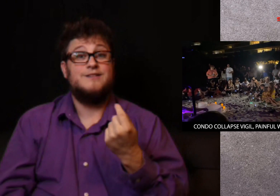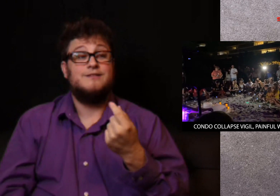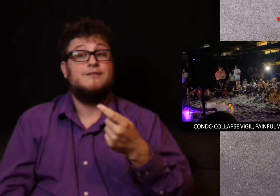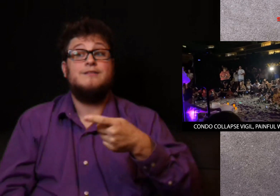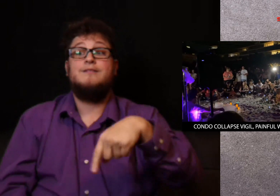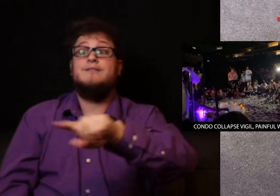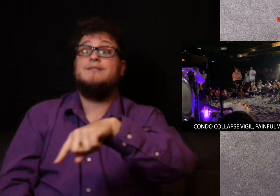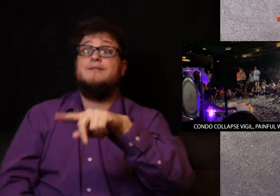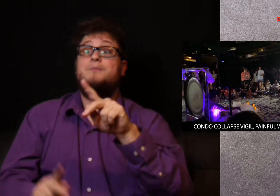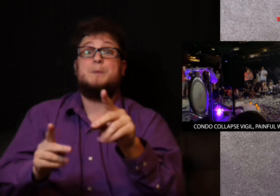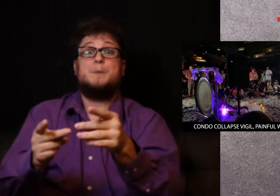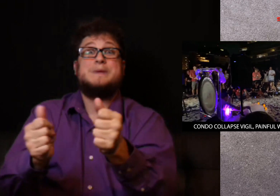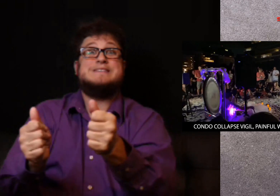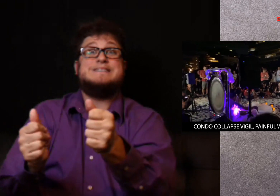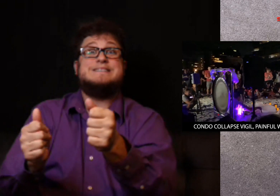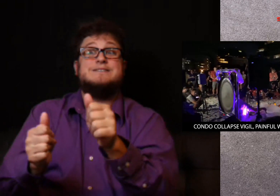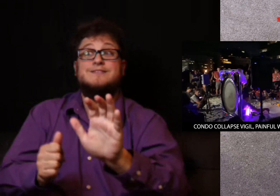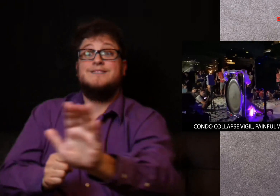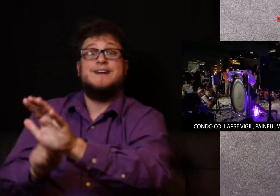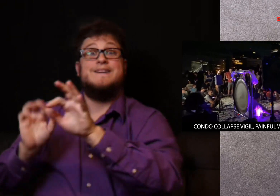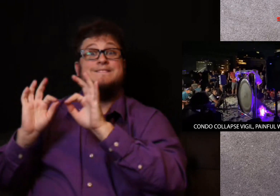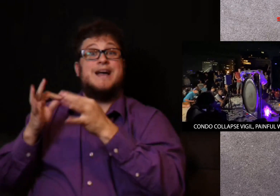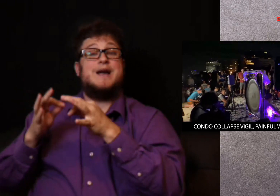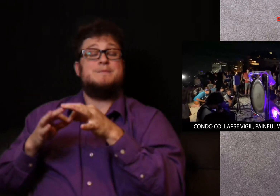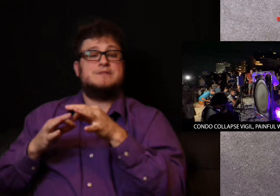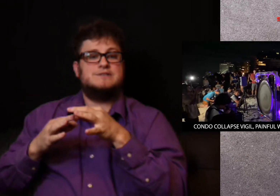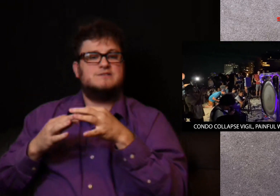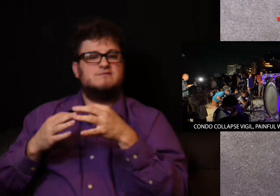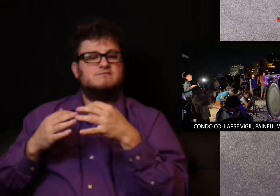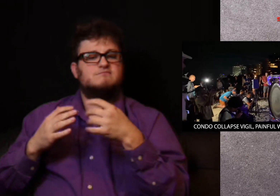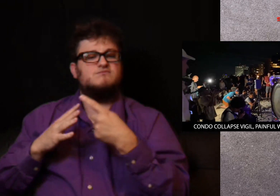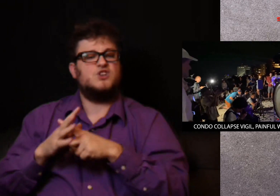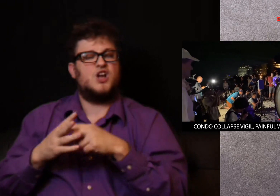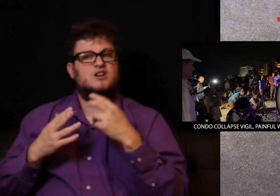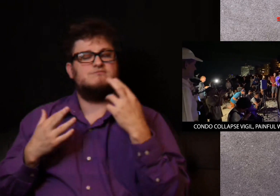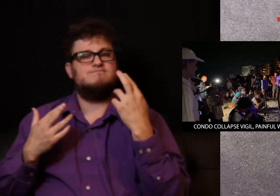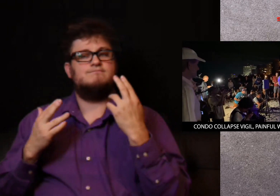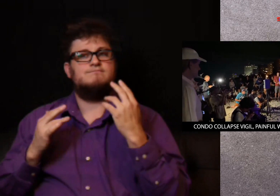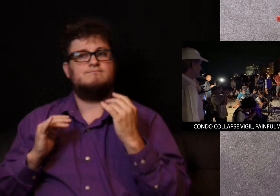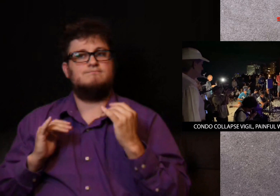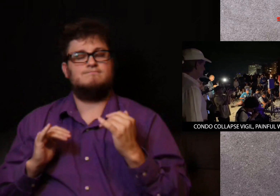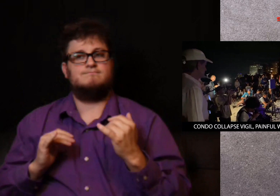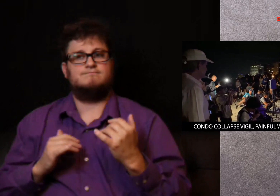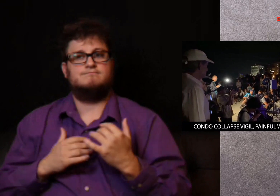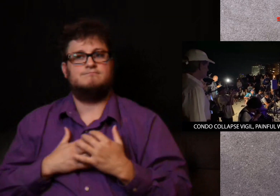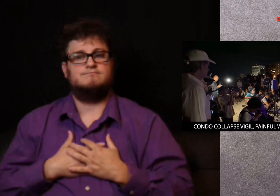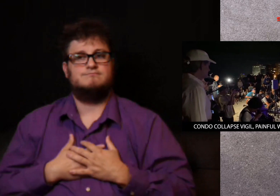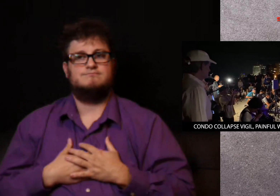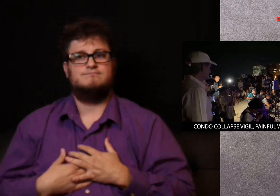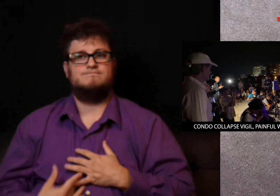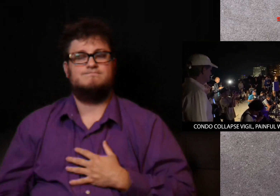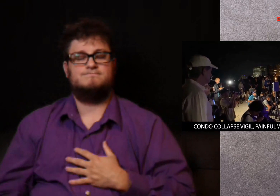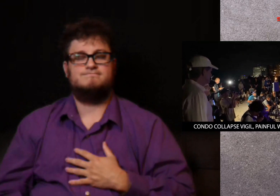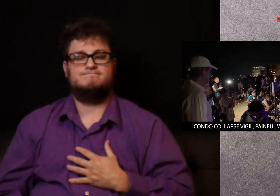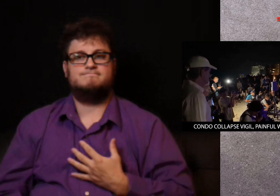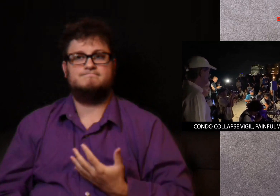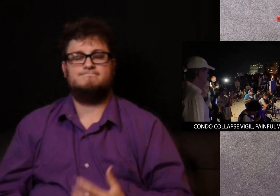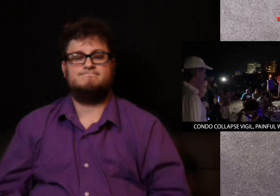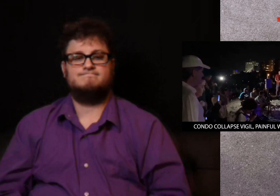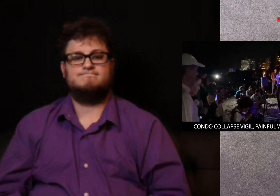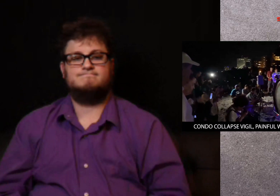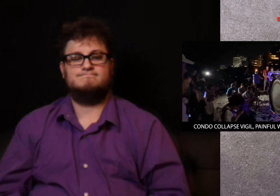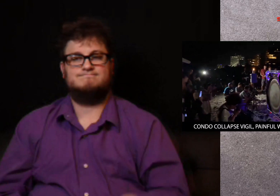six days ago, which means families are beginning to recognize a sobering reality